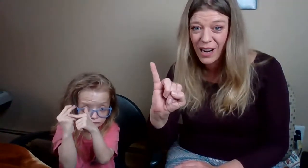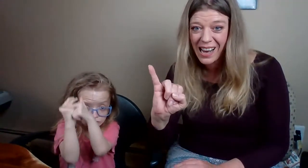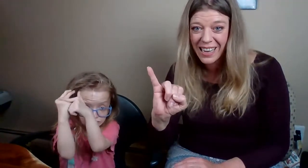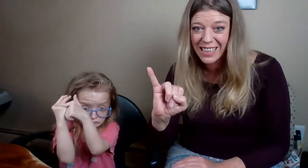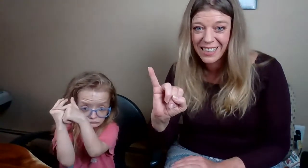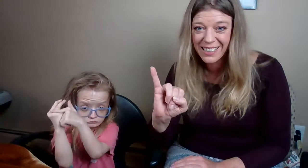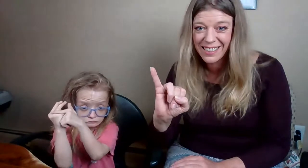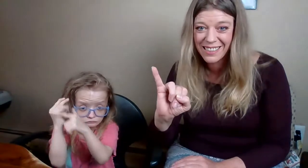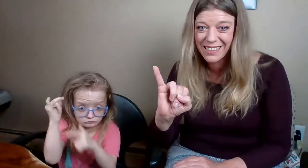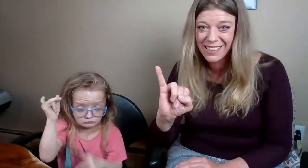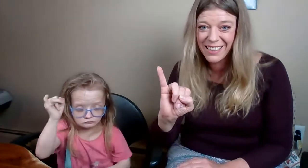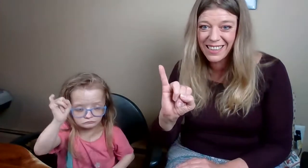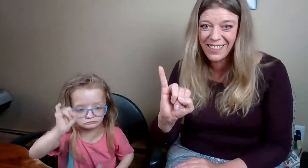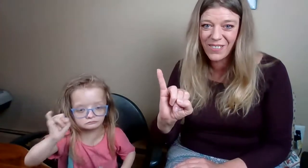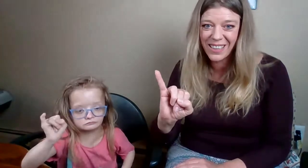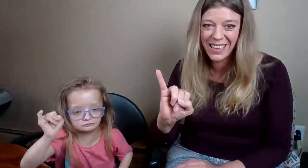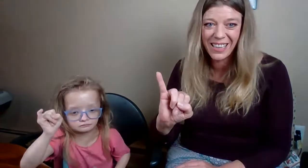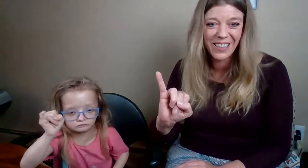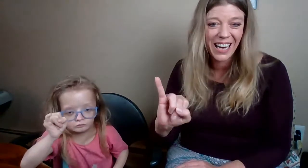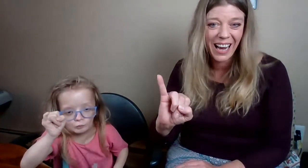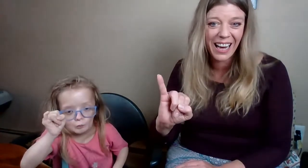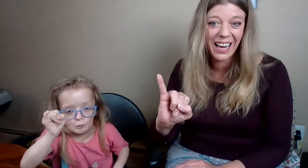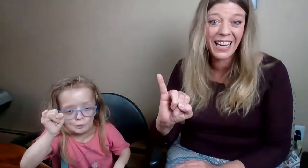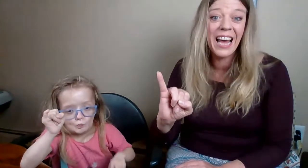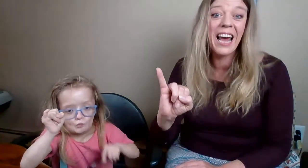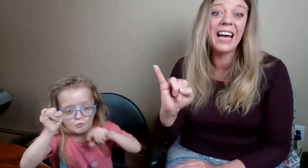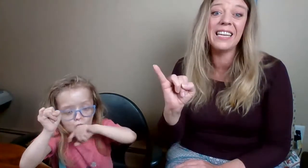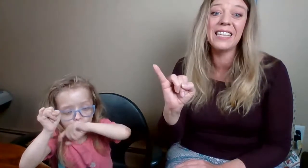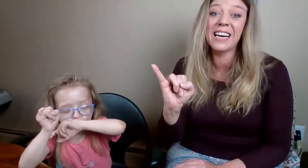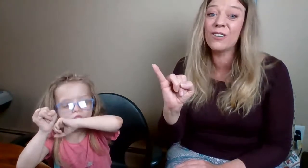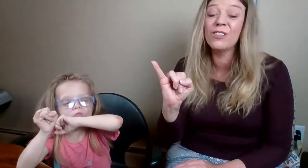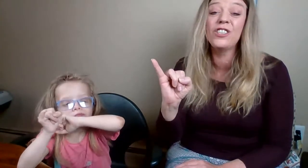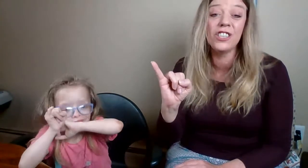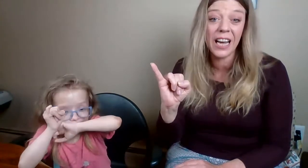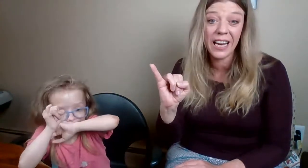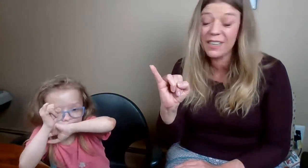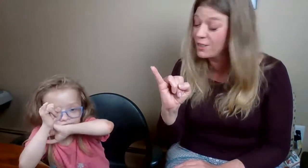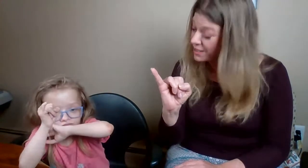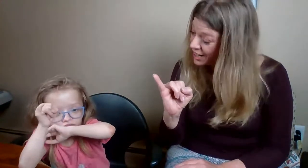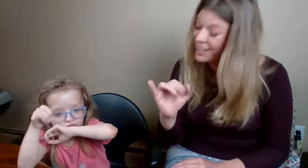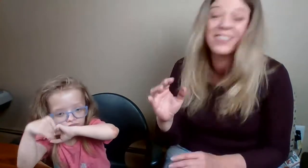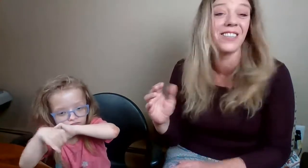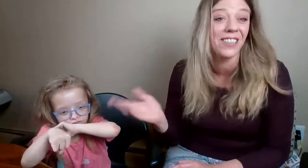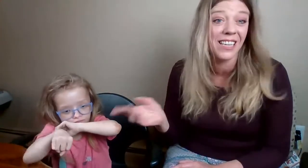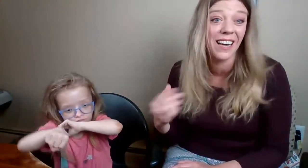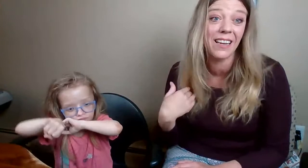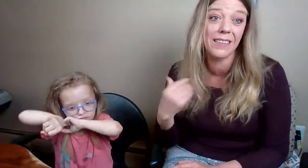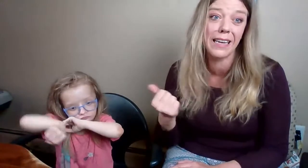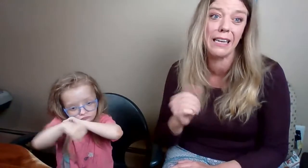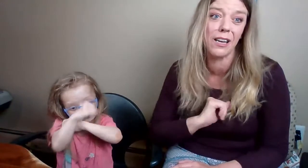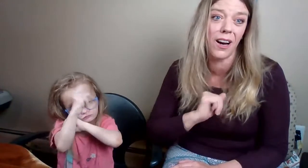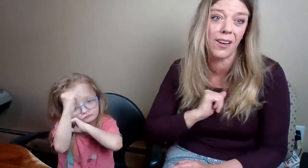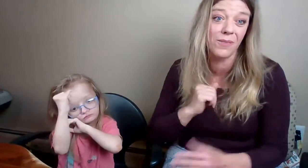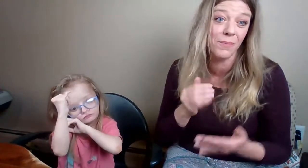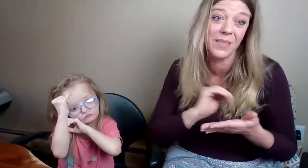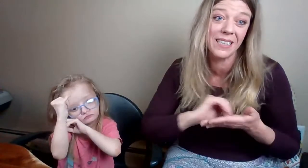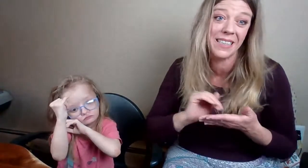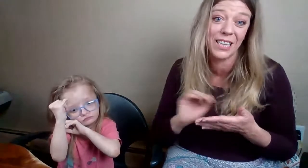I, Alexis. Very good. I. And now J. She has a cough. Excuse